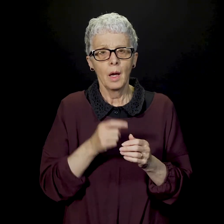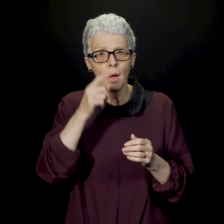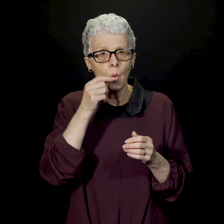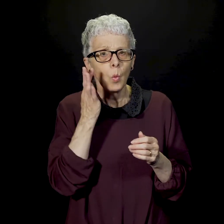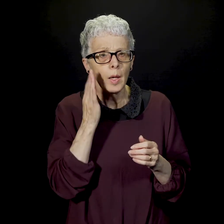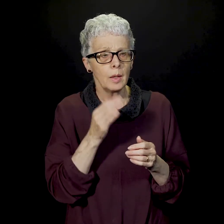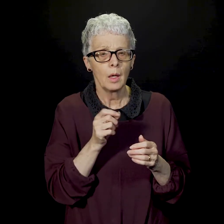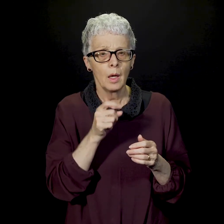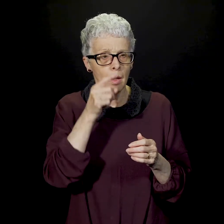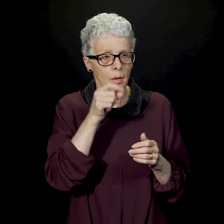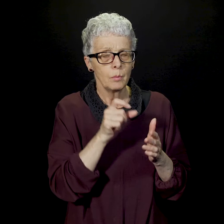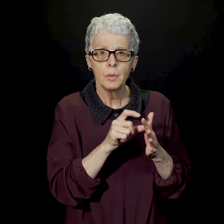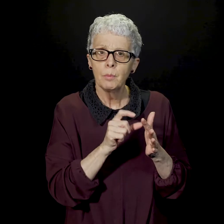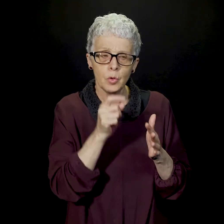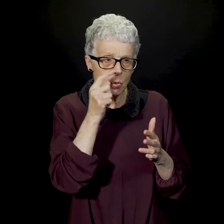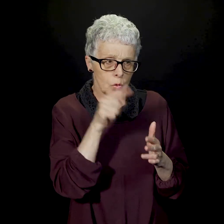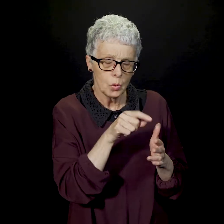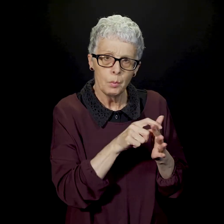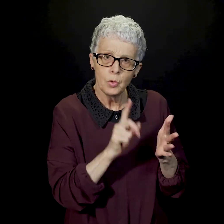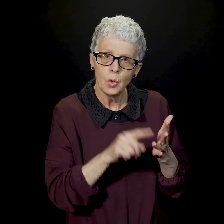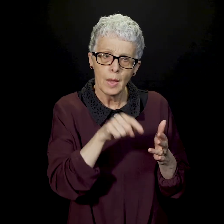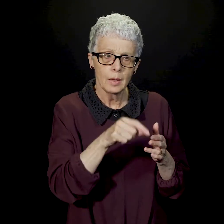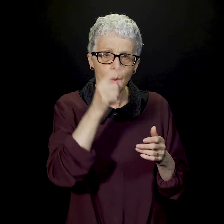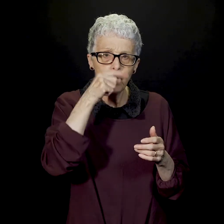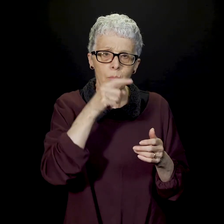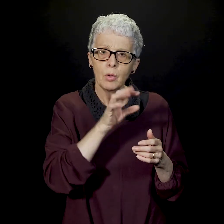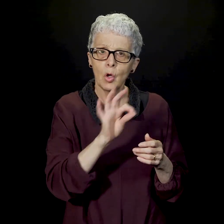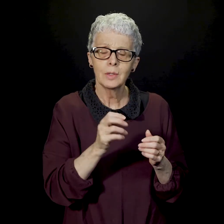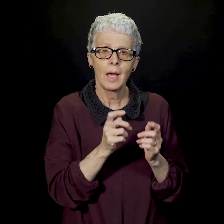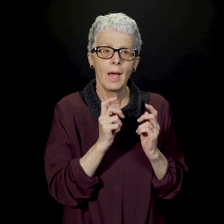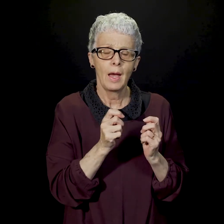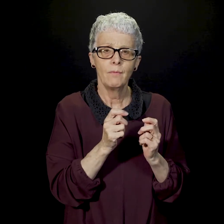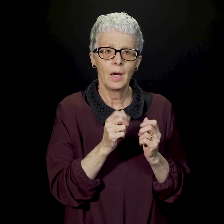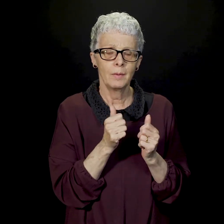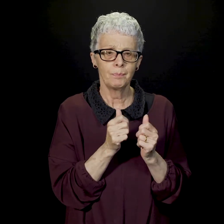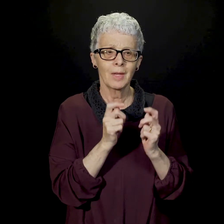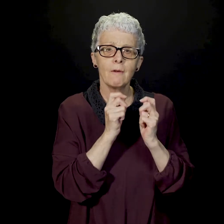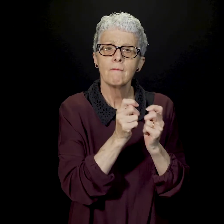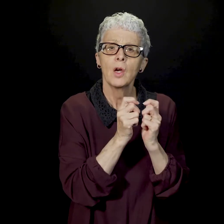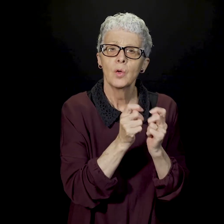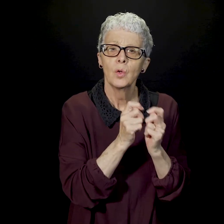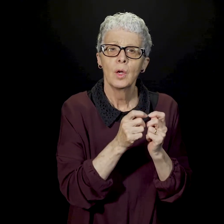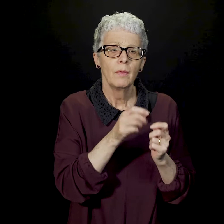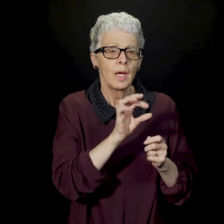people aren't treated with value, they're treated as objects. As one writer put it, the real problem of porn is not that it shows too